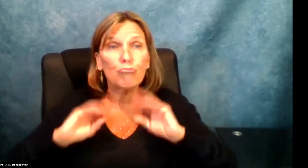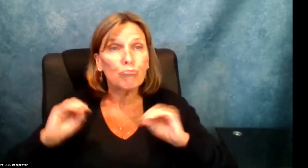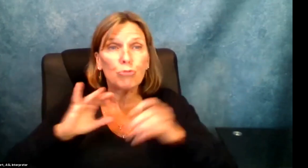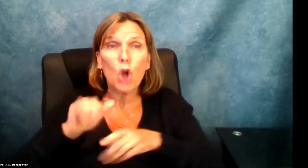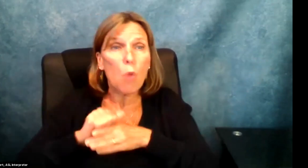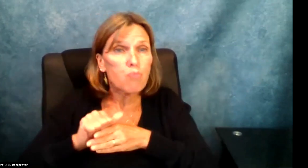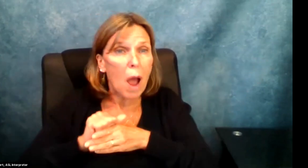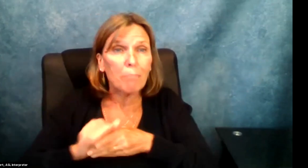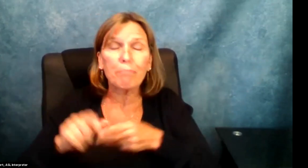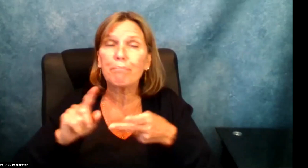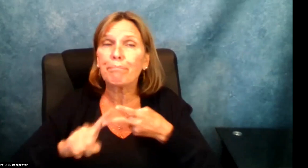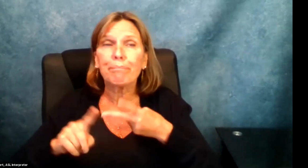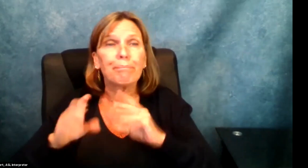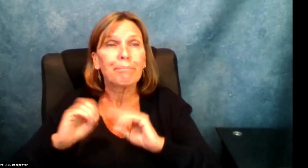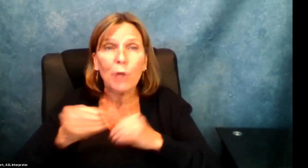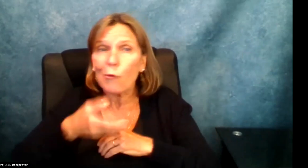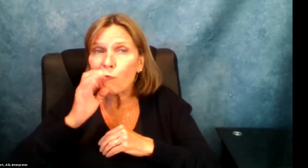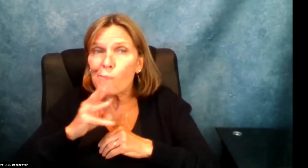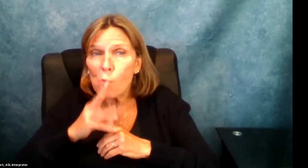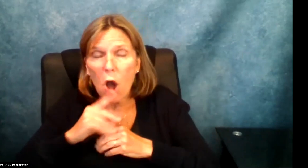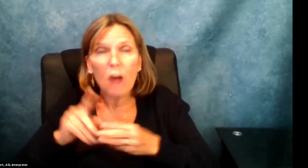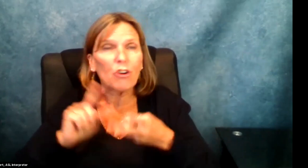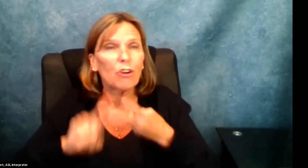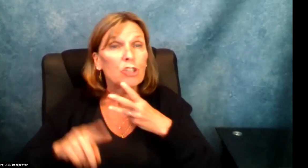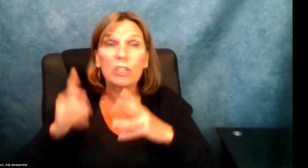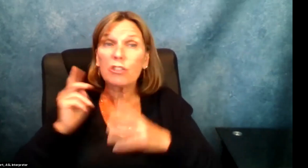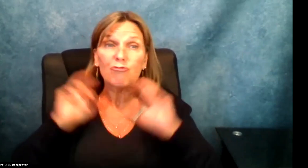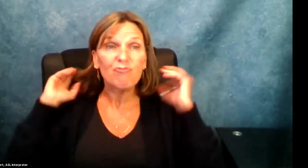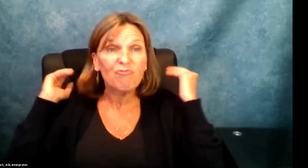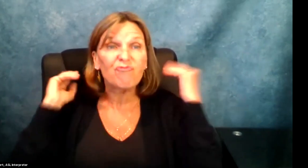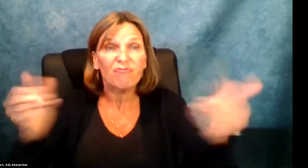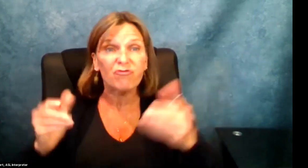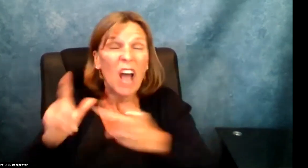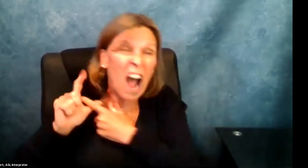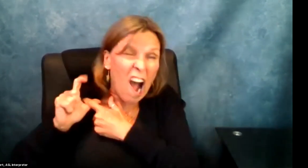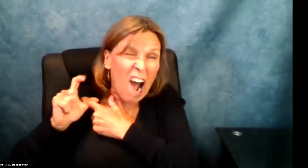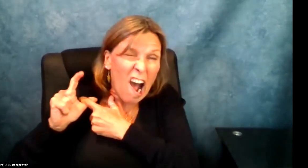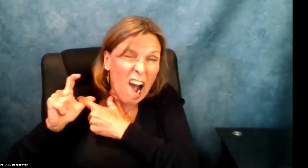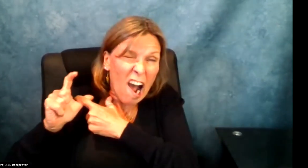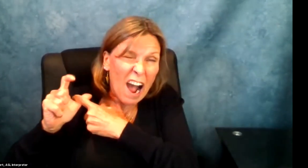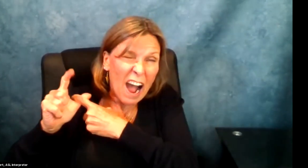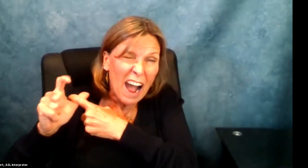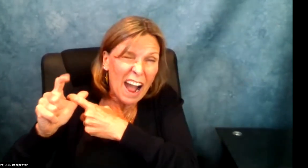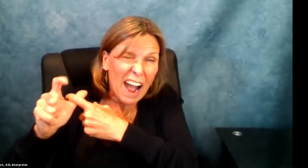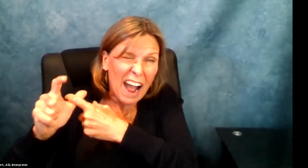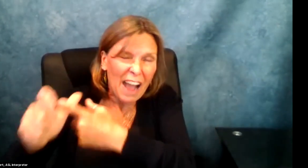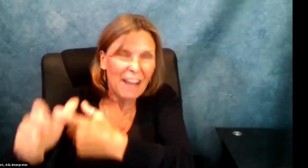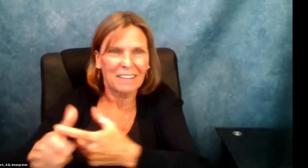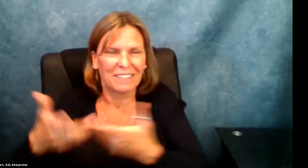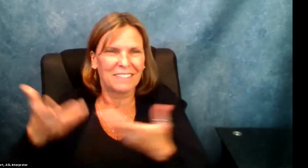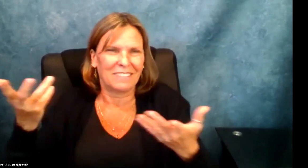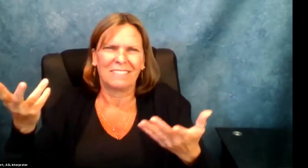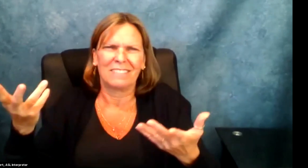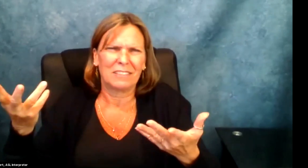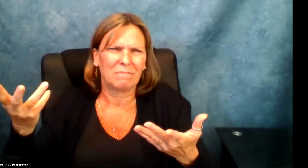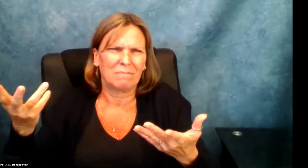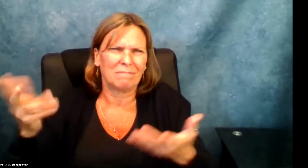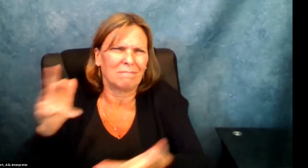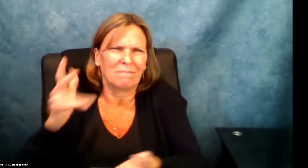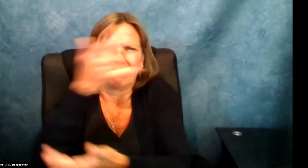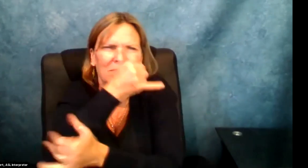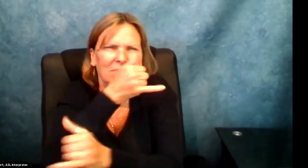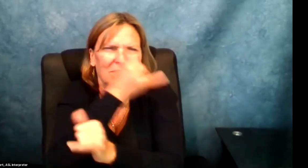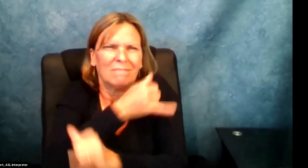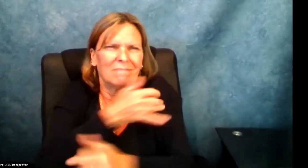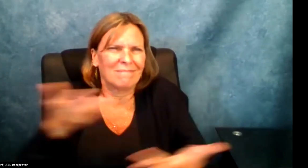have snacks, just go out and run it, right? You might like go out too slow and be way behind, or you might go out